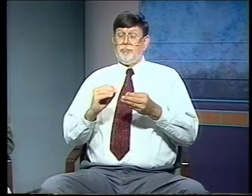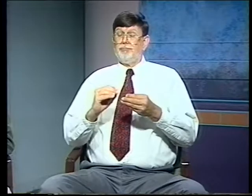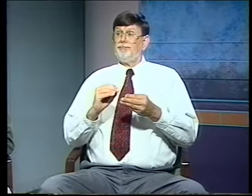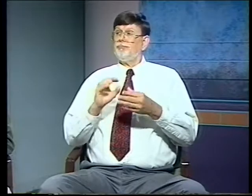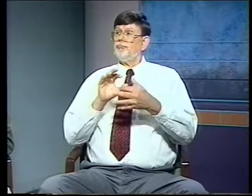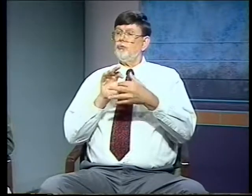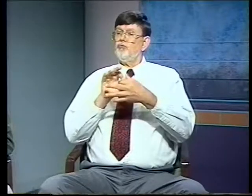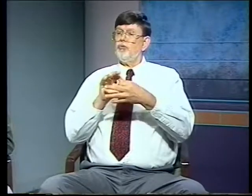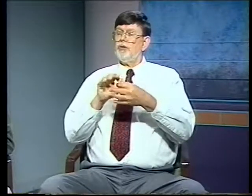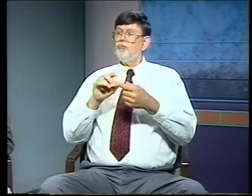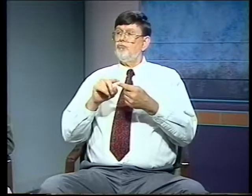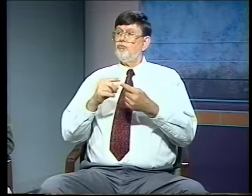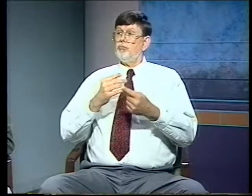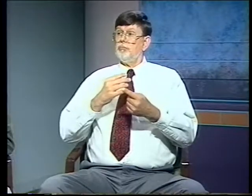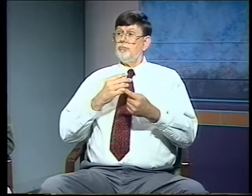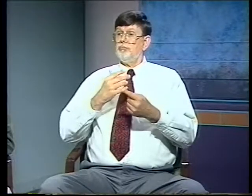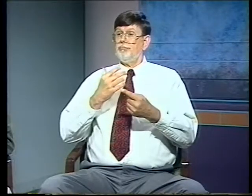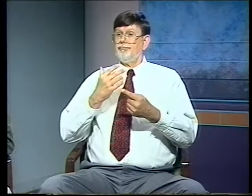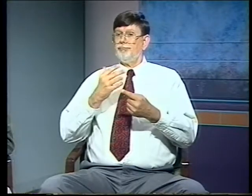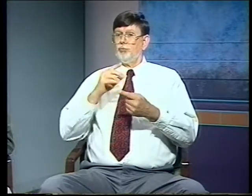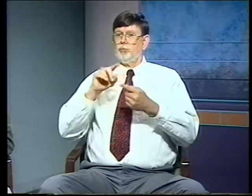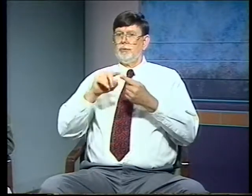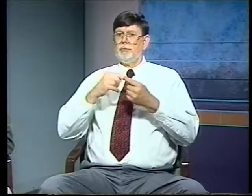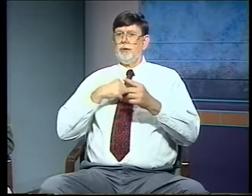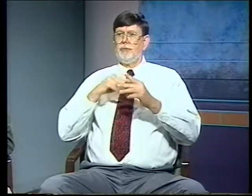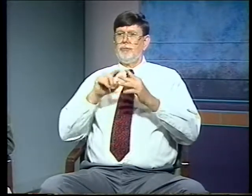If I could just relate a personal story, this is in regards to